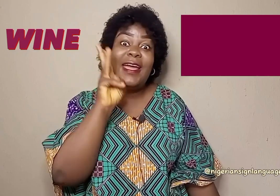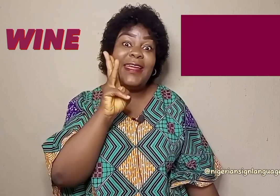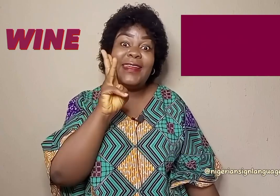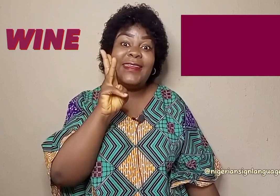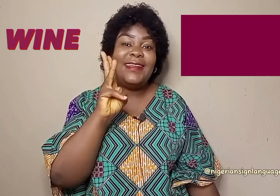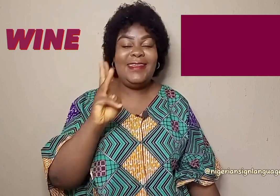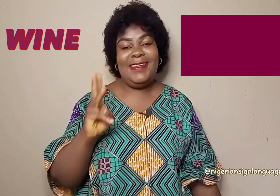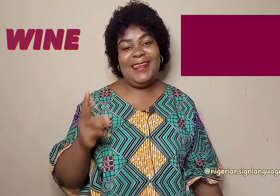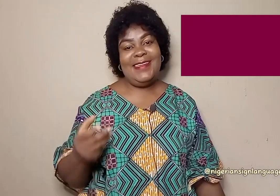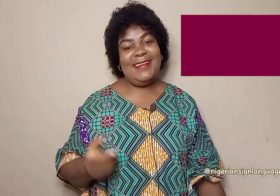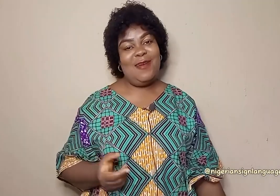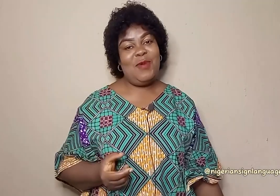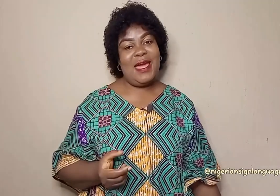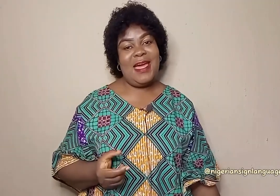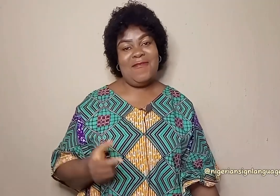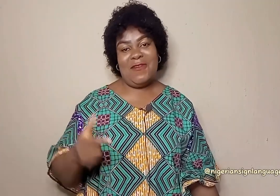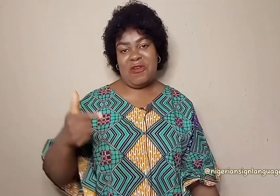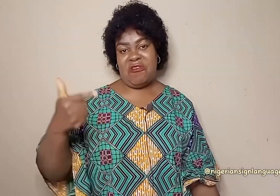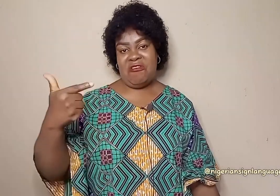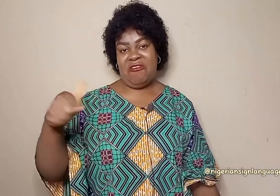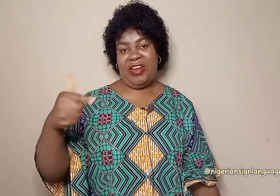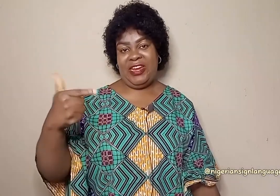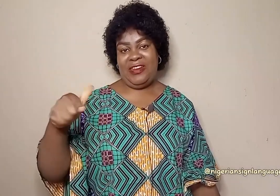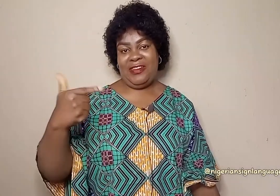wine. Then we have green,